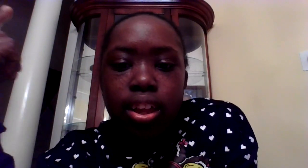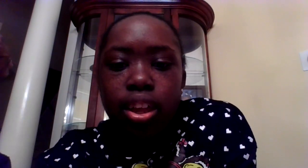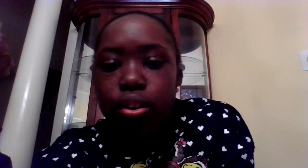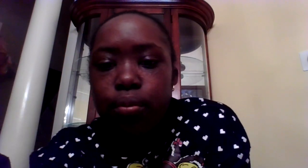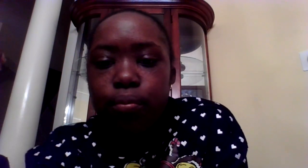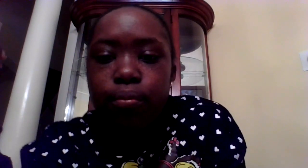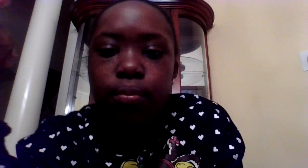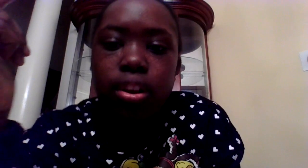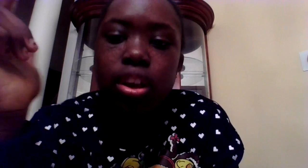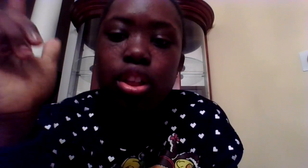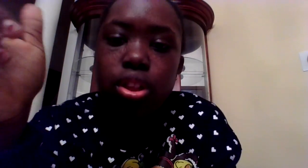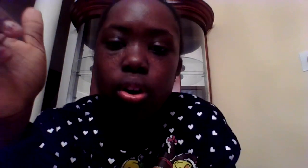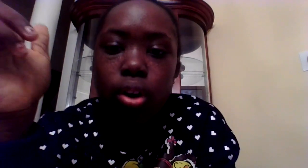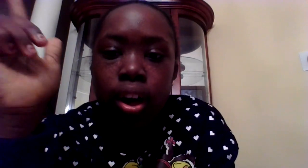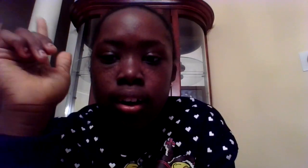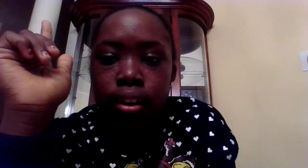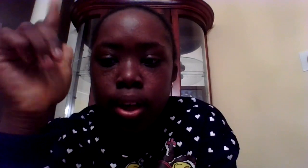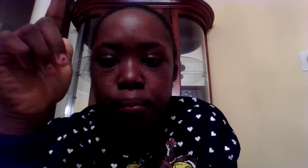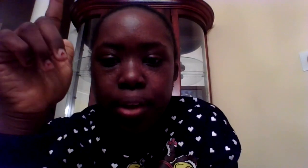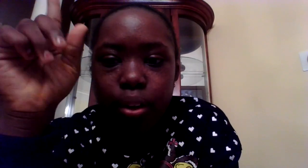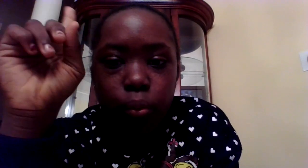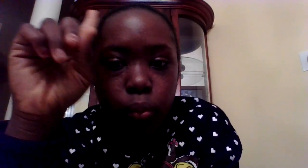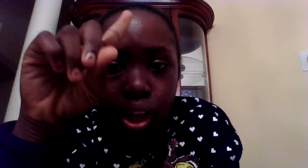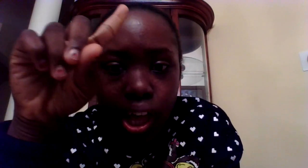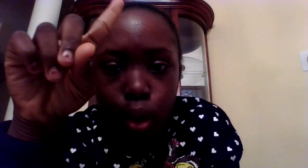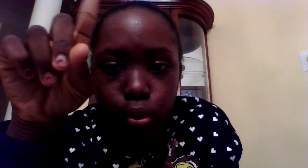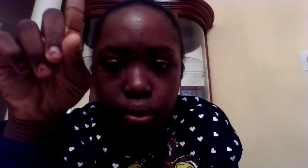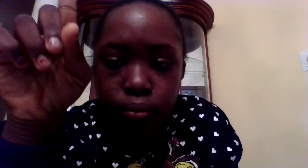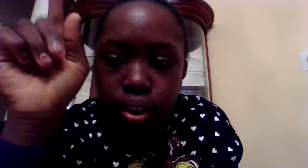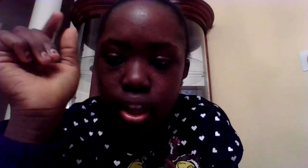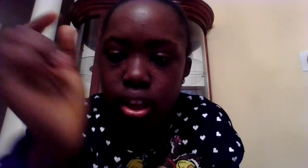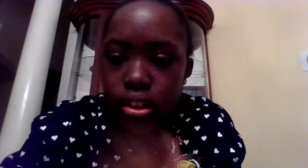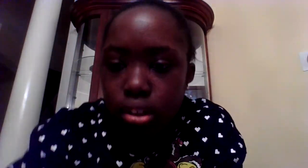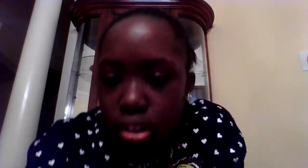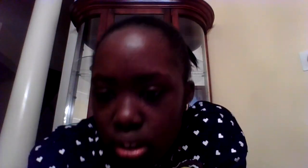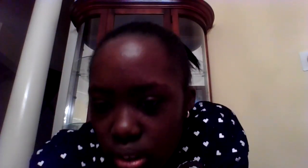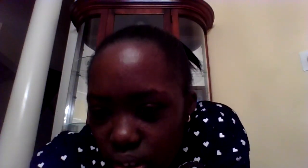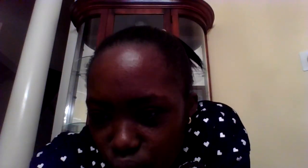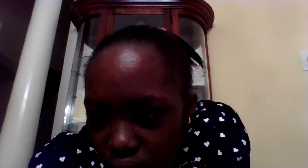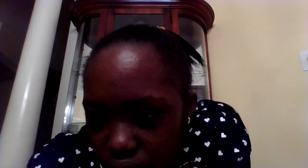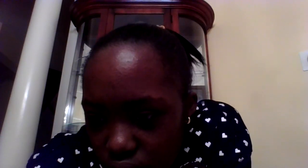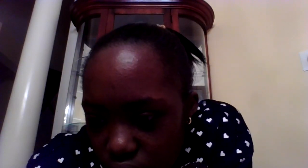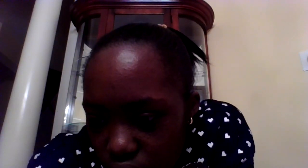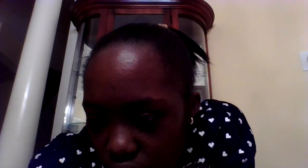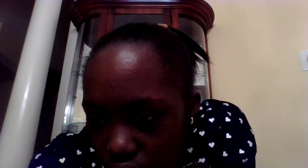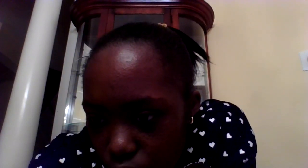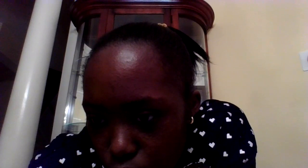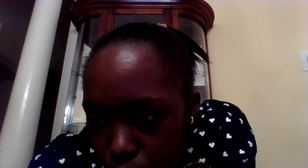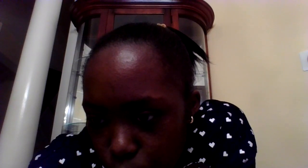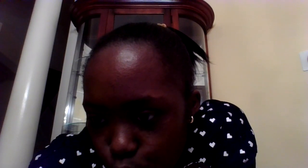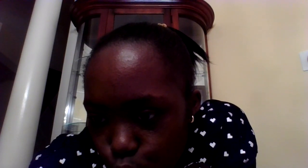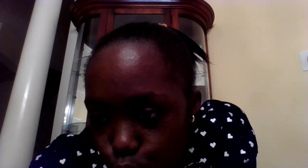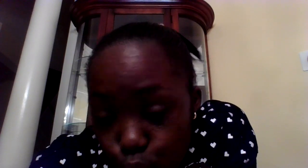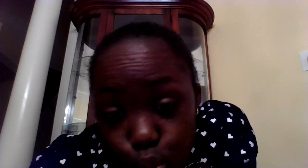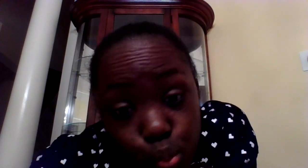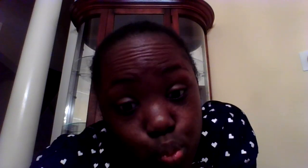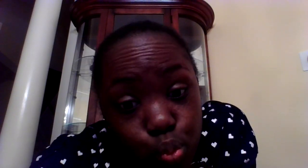hear. So I come back 1 hour and what the hell?